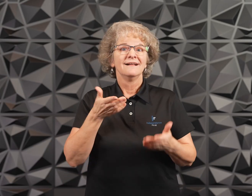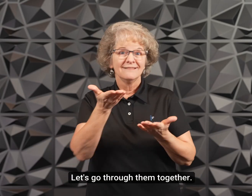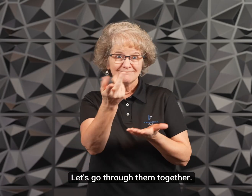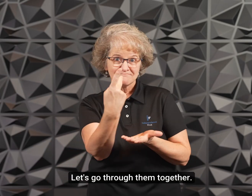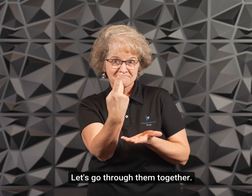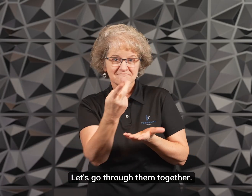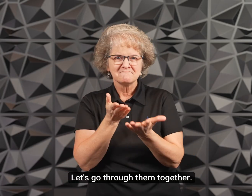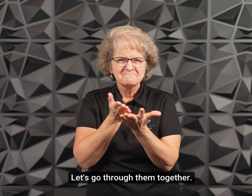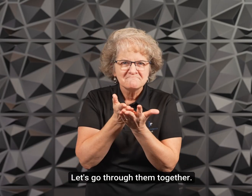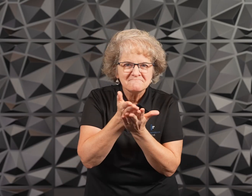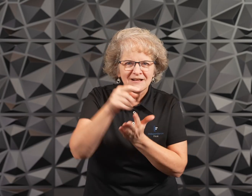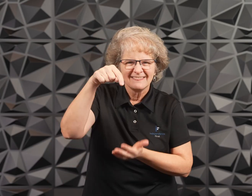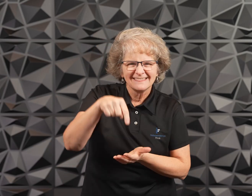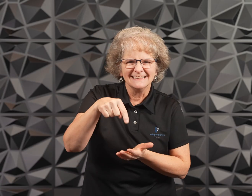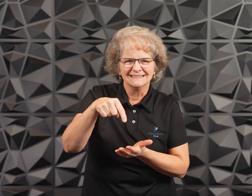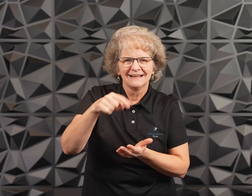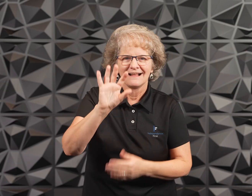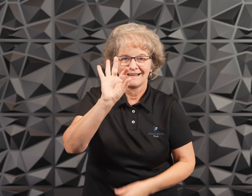Let's go through them together.